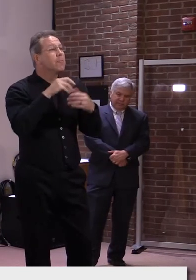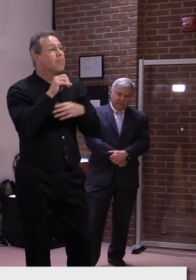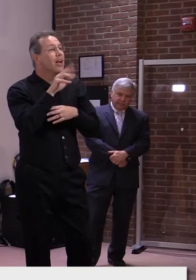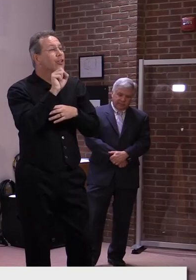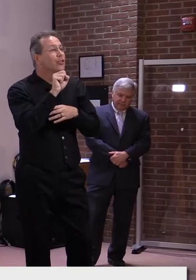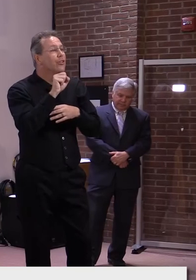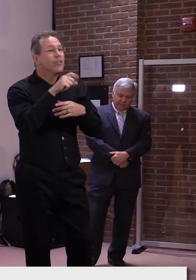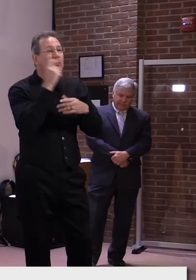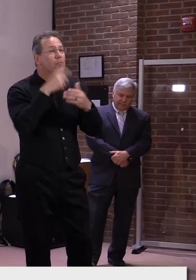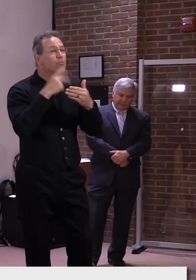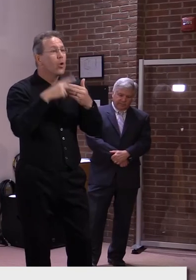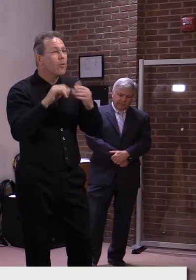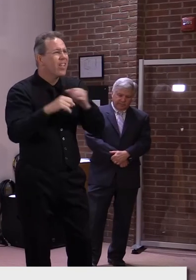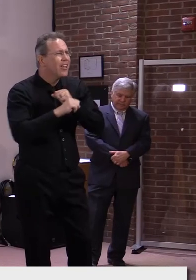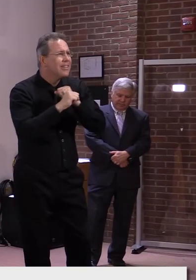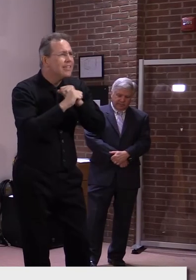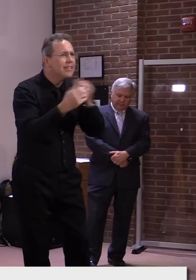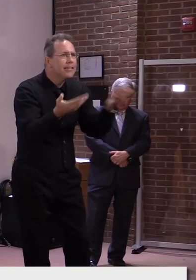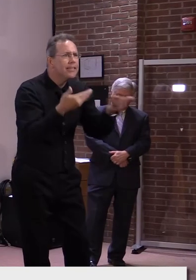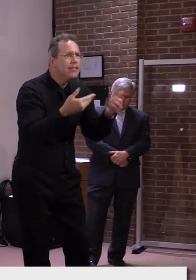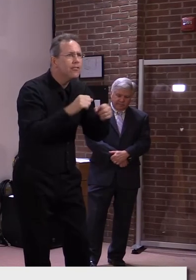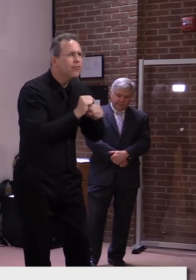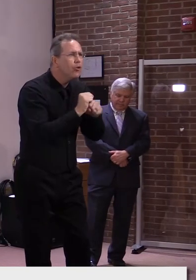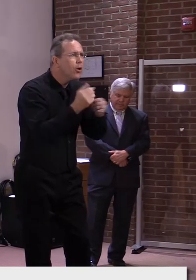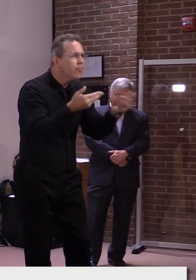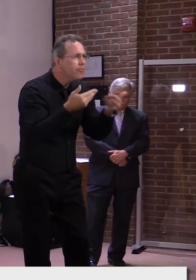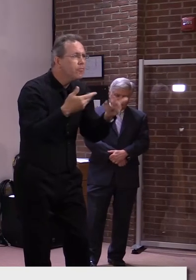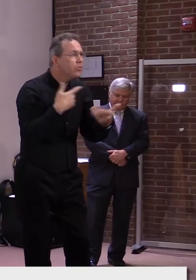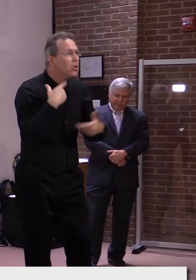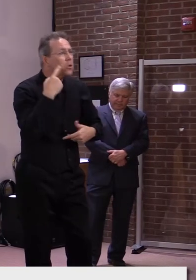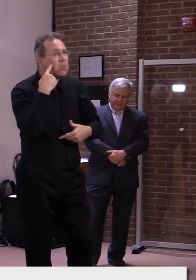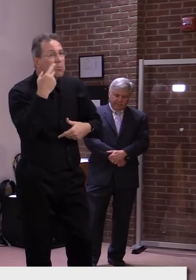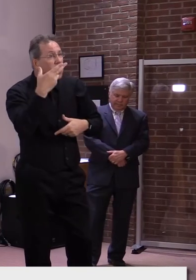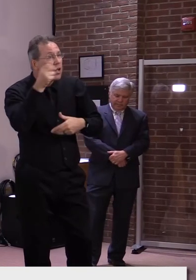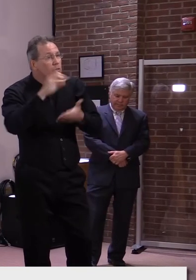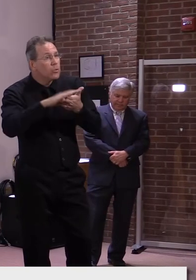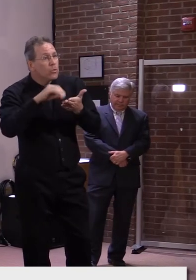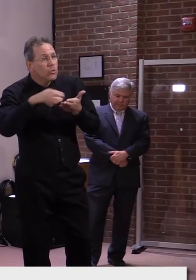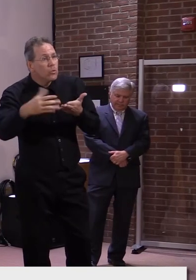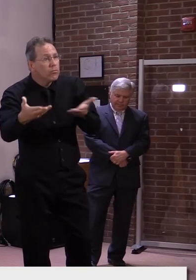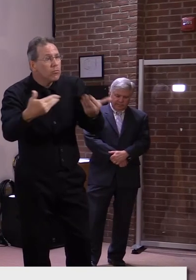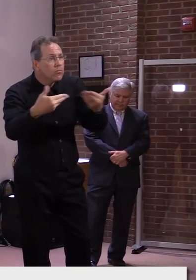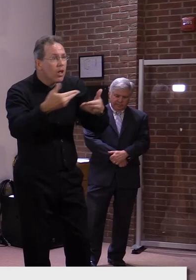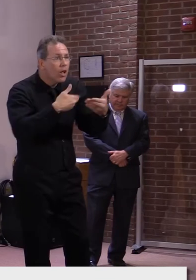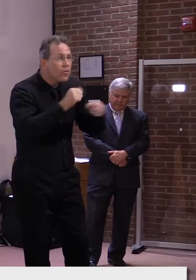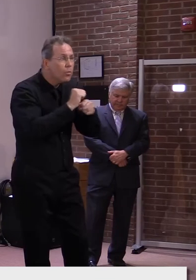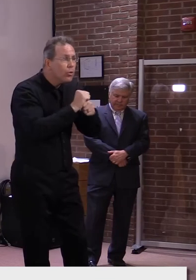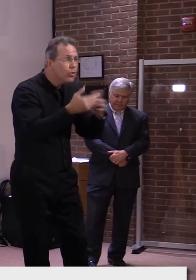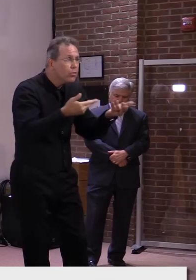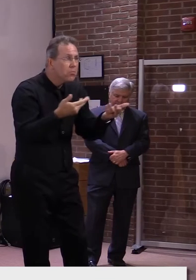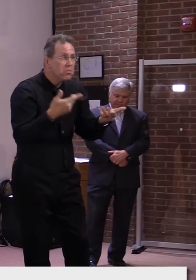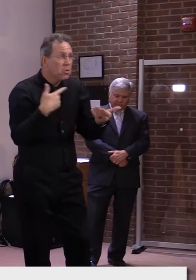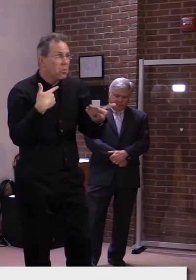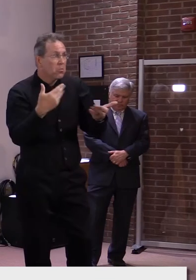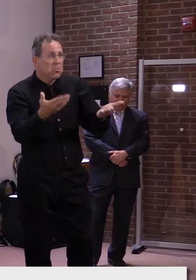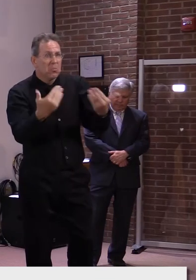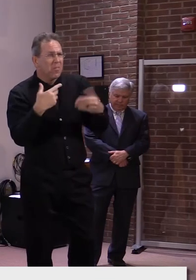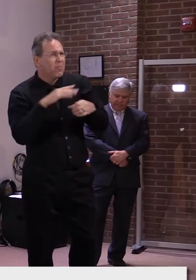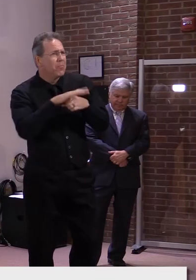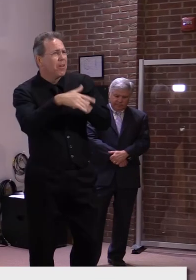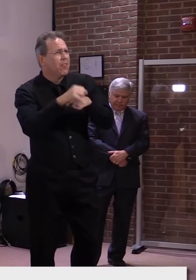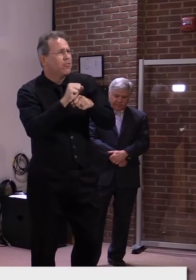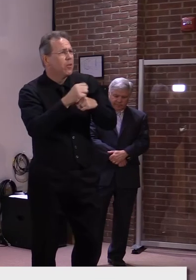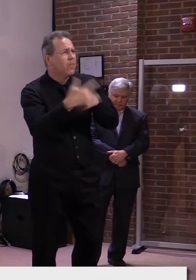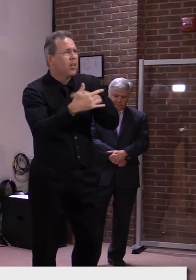those who are still in high school or graduating, that there's positions available for the summer in